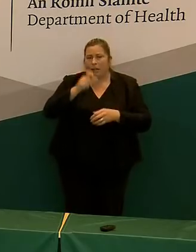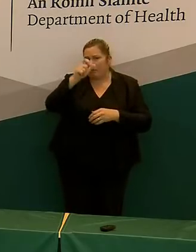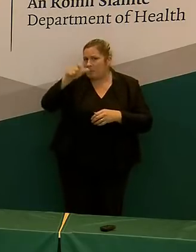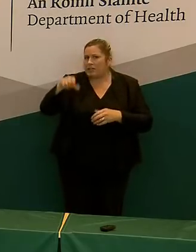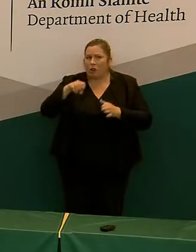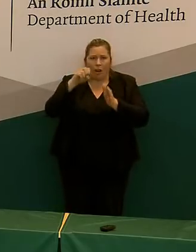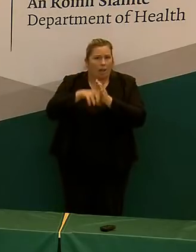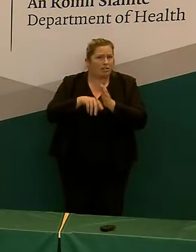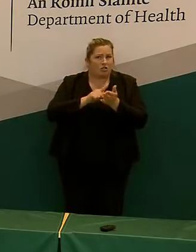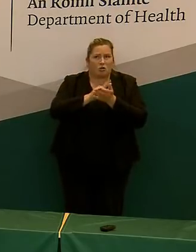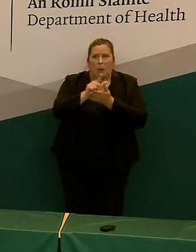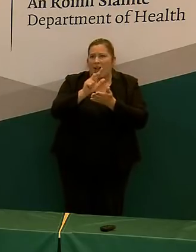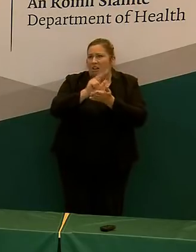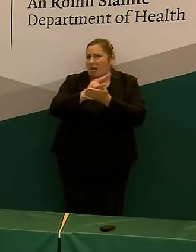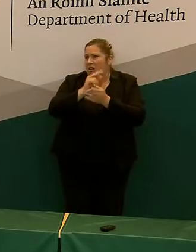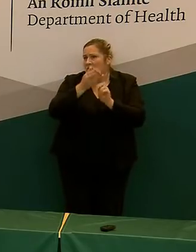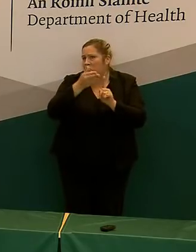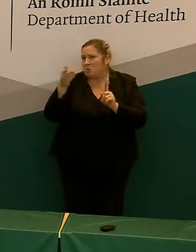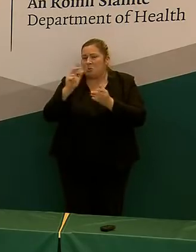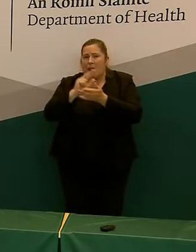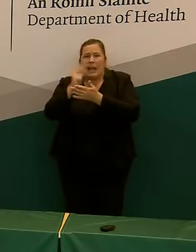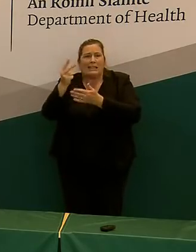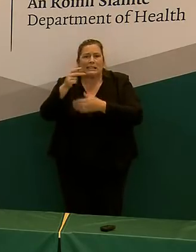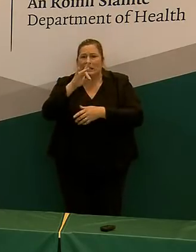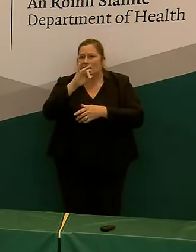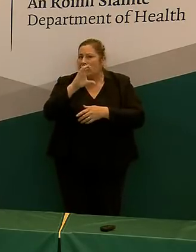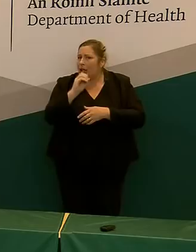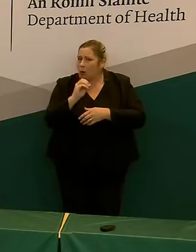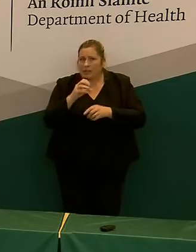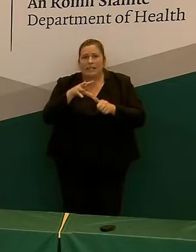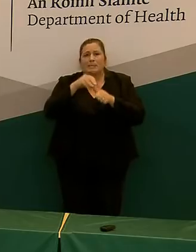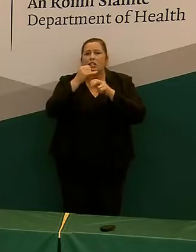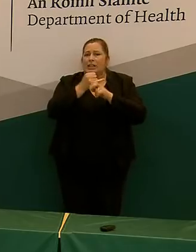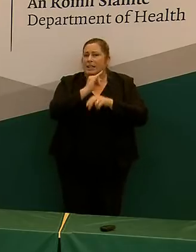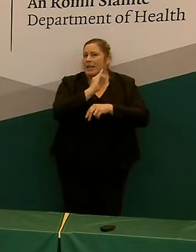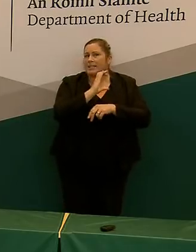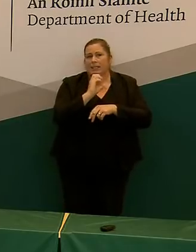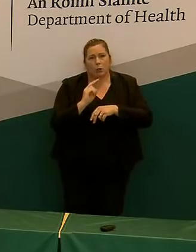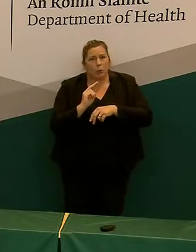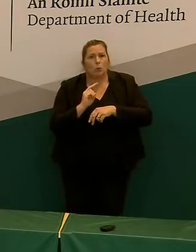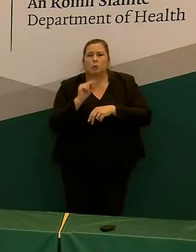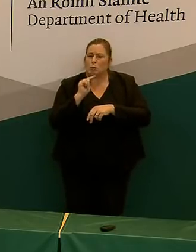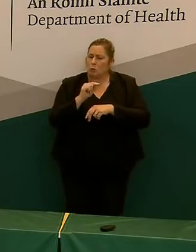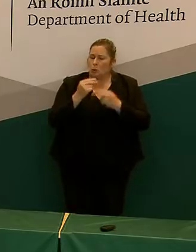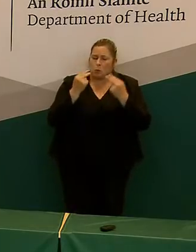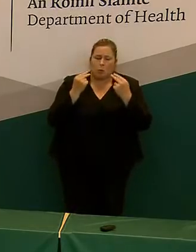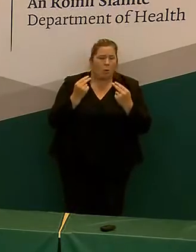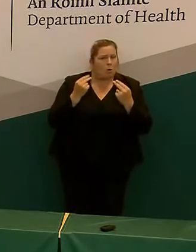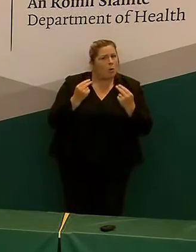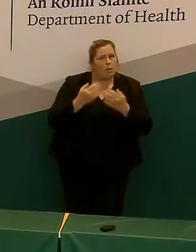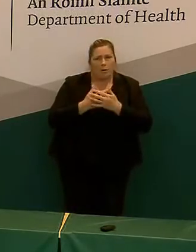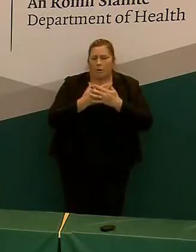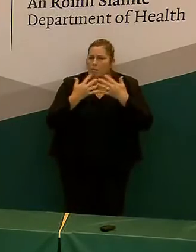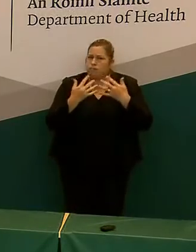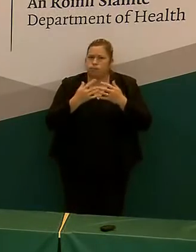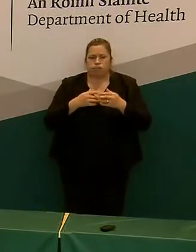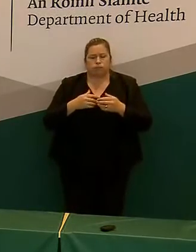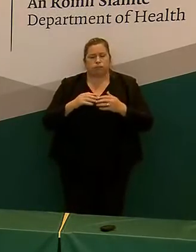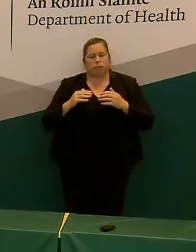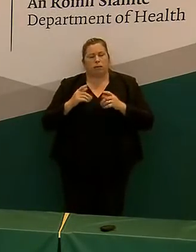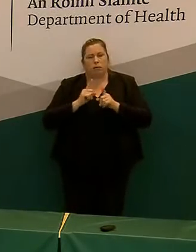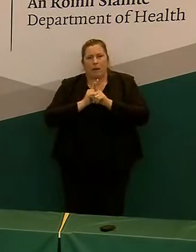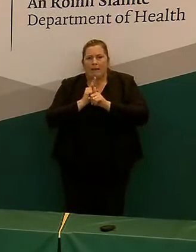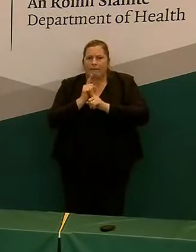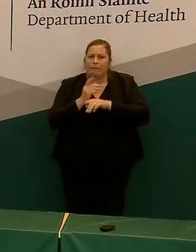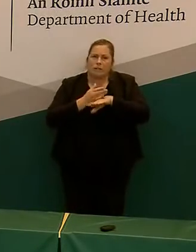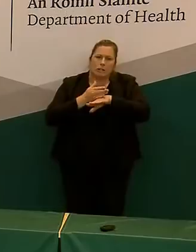kilos during their hospitalisation, particularly in the critical care unit. So this requires a considerable amount of effort